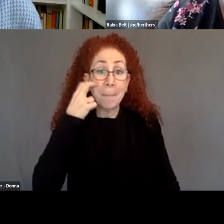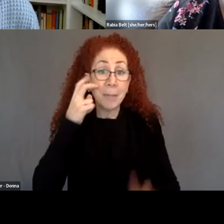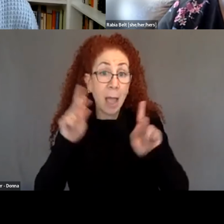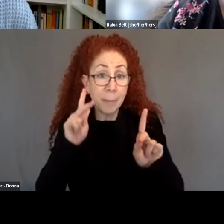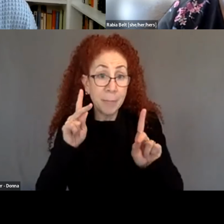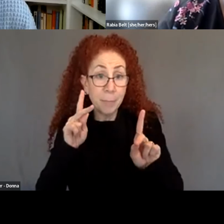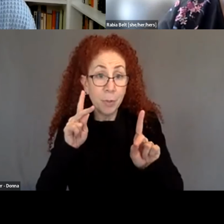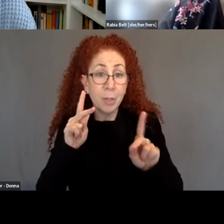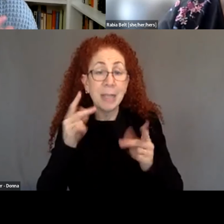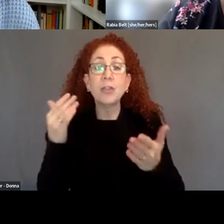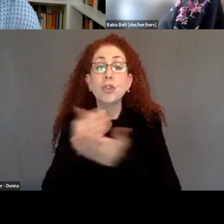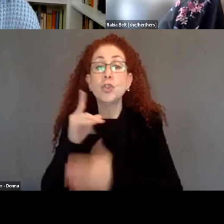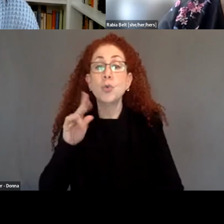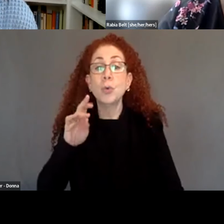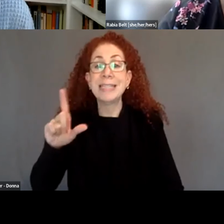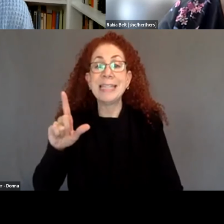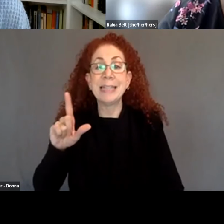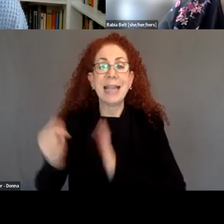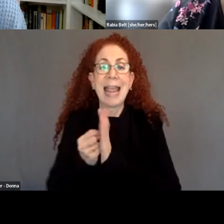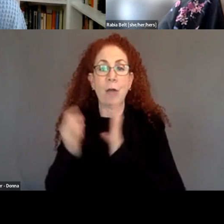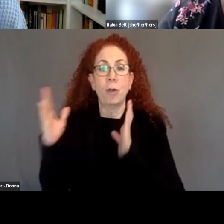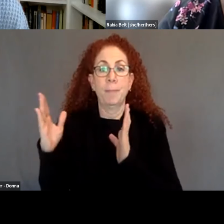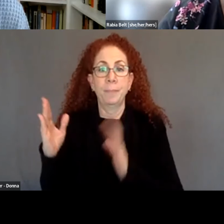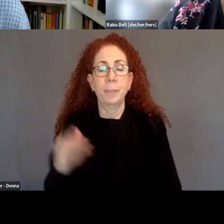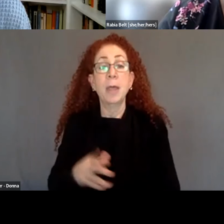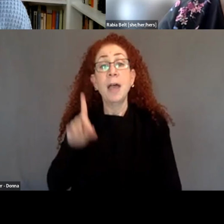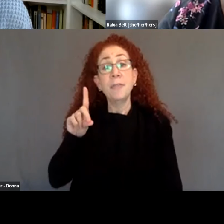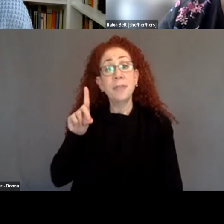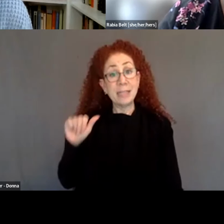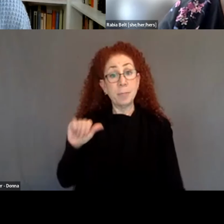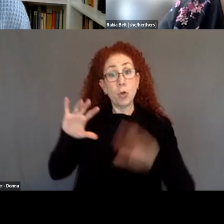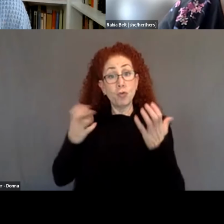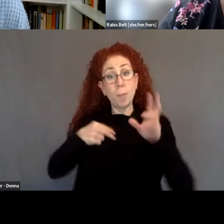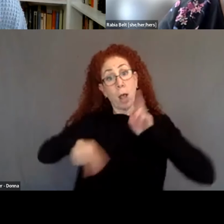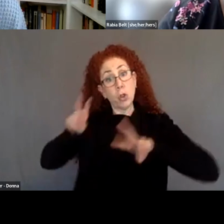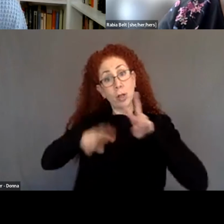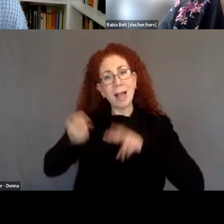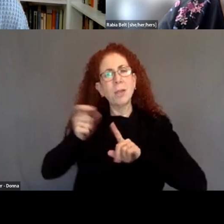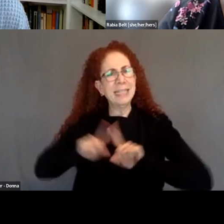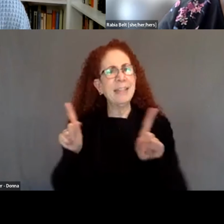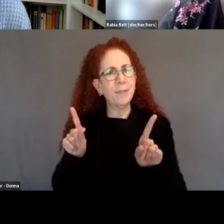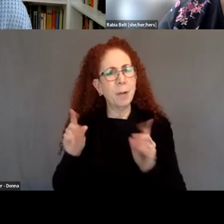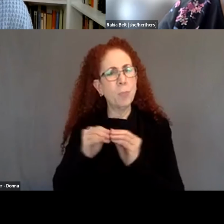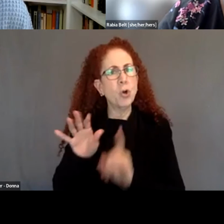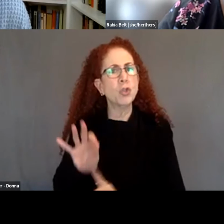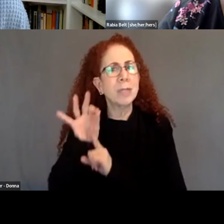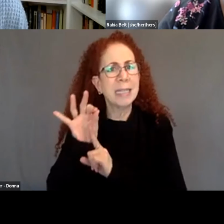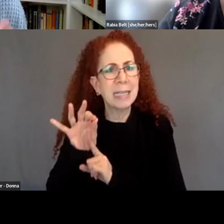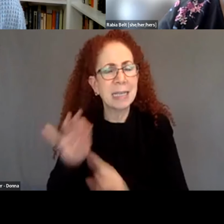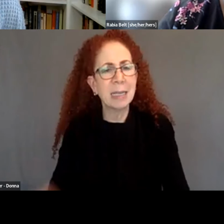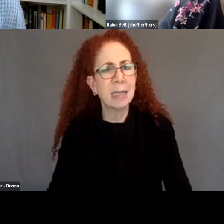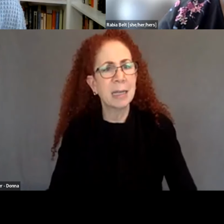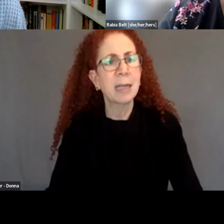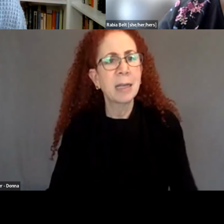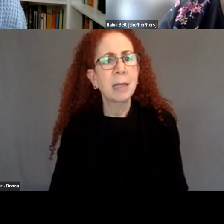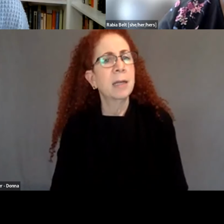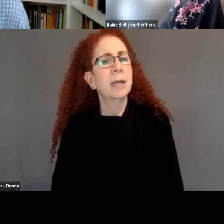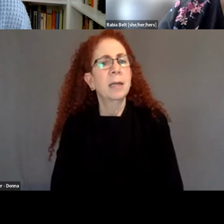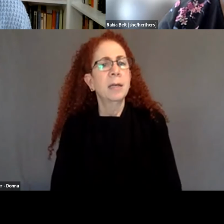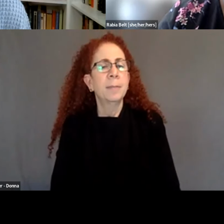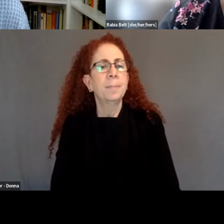the New Deal era. So I think the disability group that I look at is a little bit different and unique in that there's